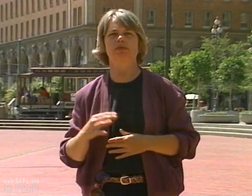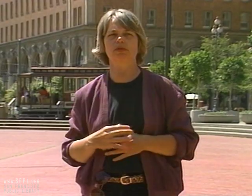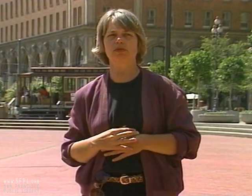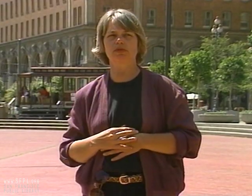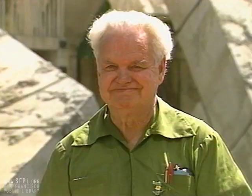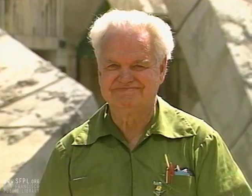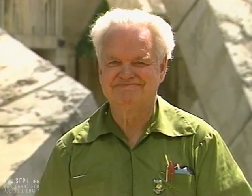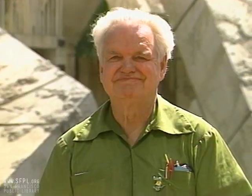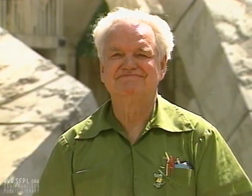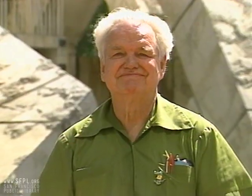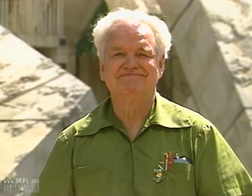important.